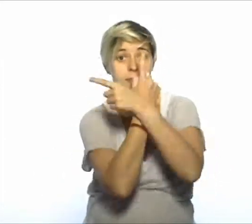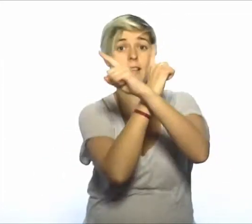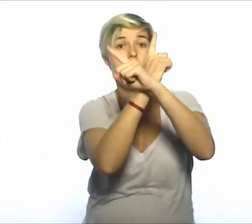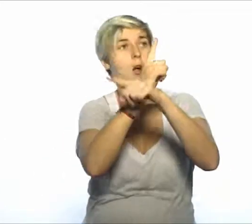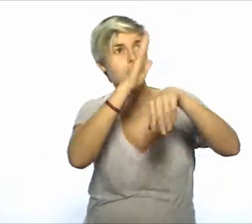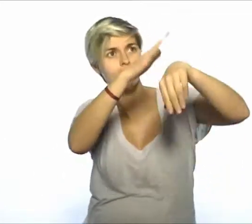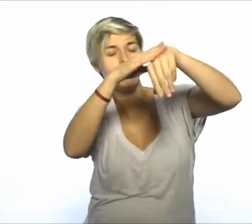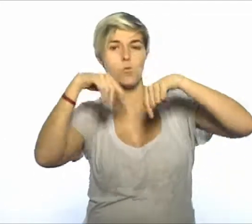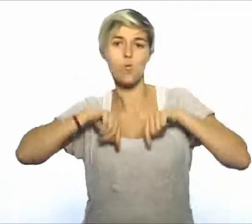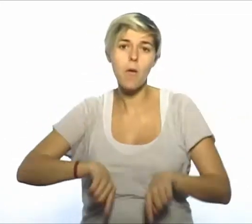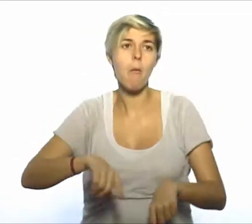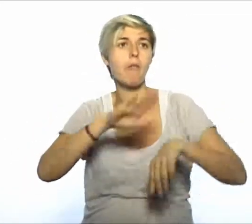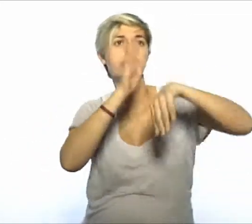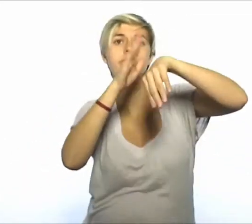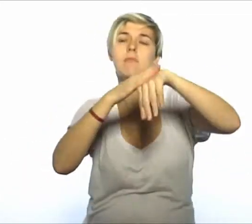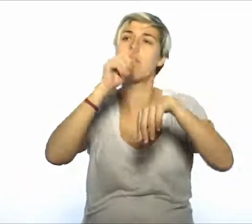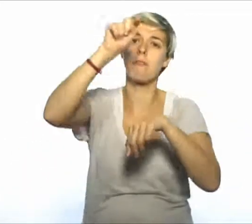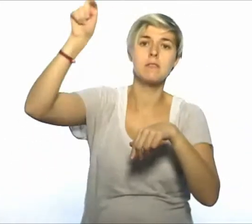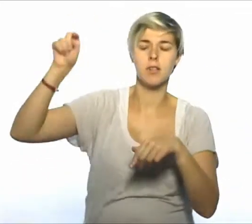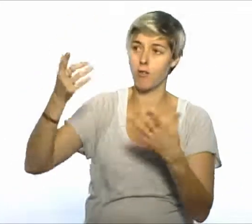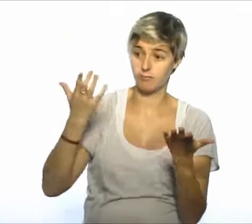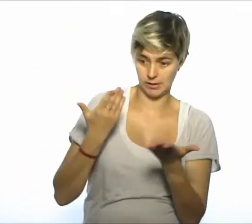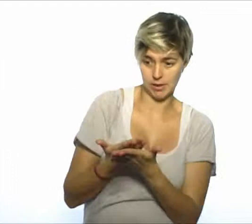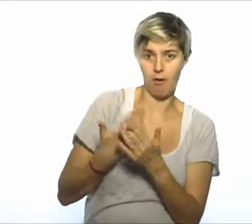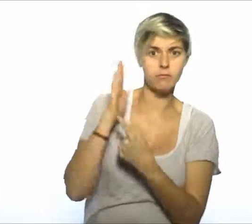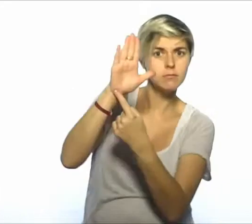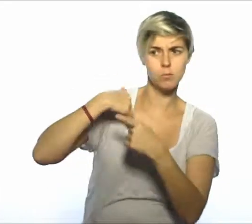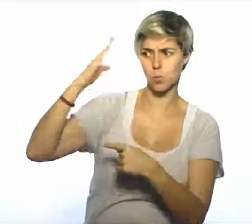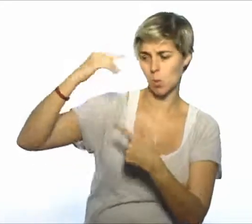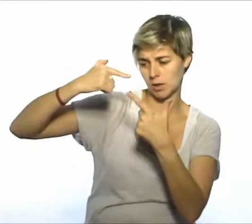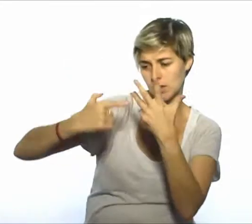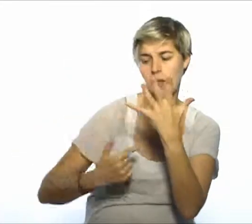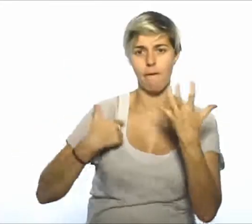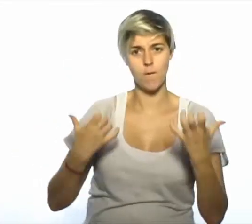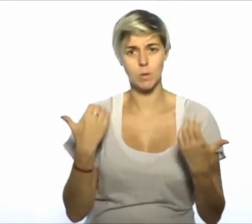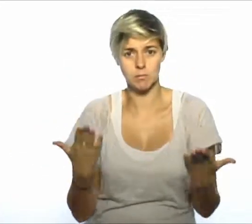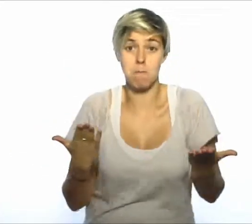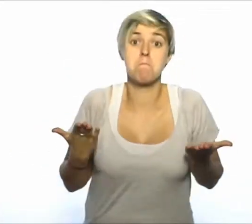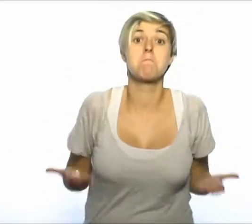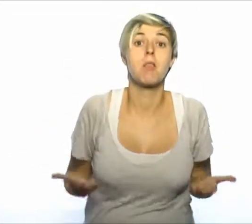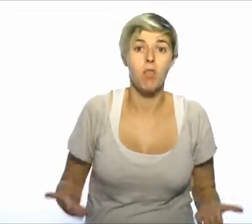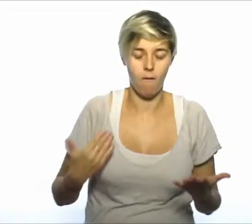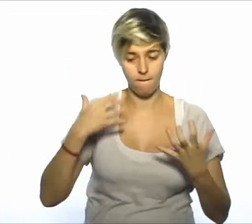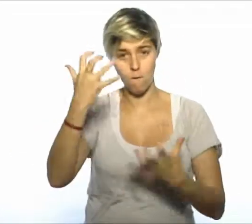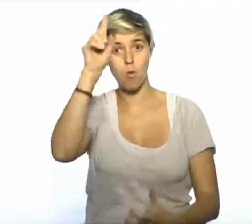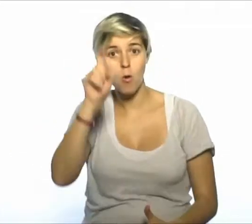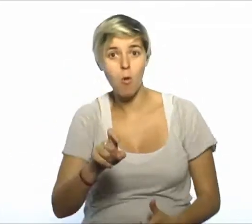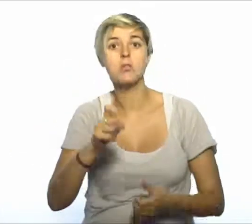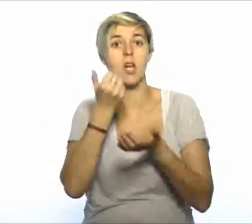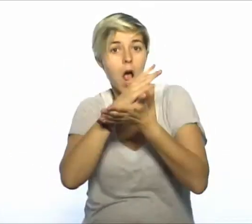role to play in making recommendations to authorities, stakeholders, and government bodies. They must explain their needs, especially